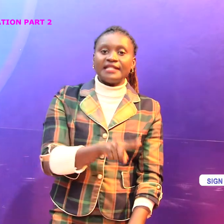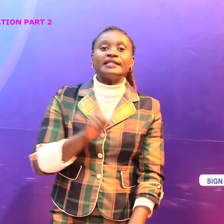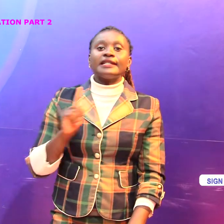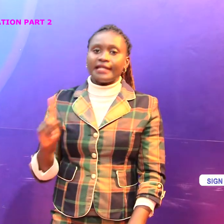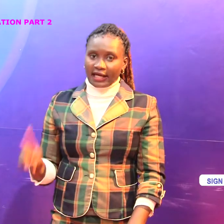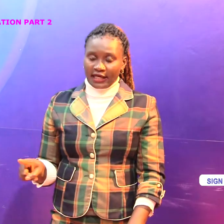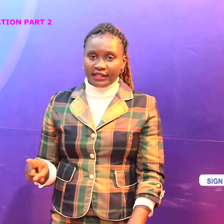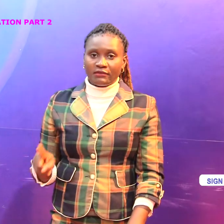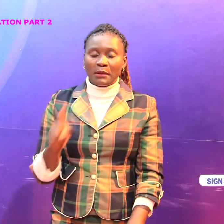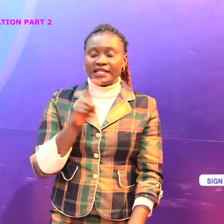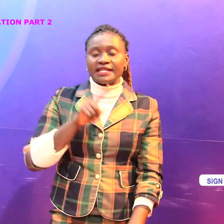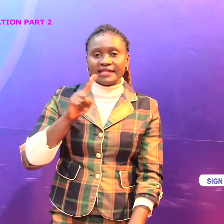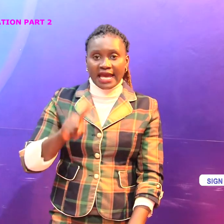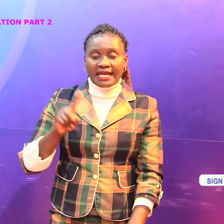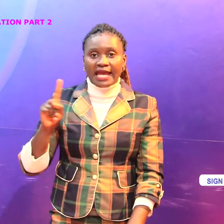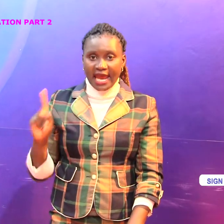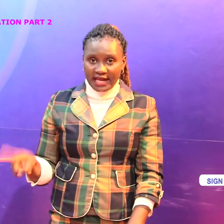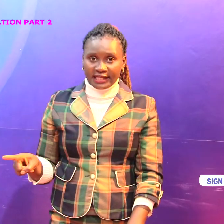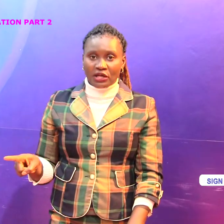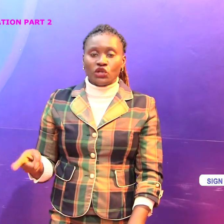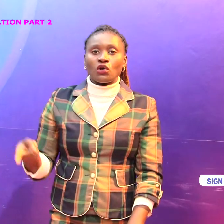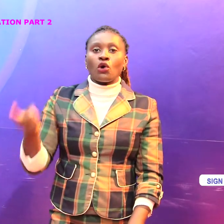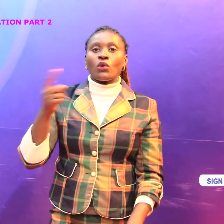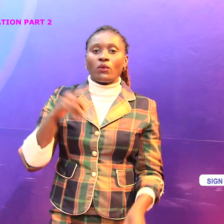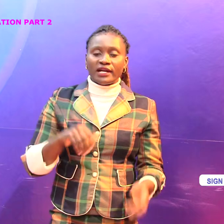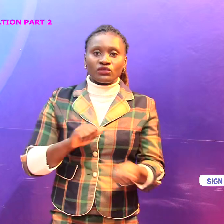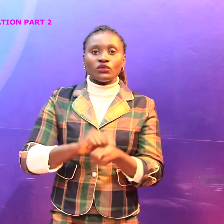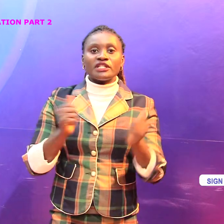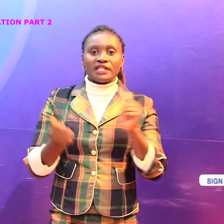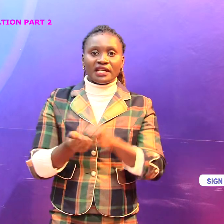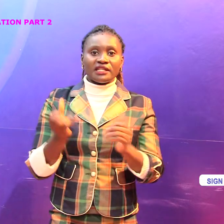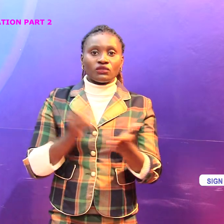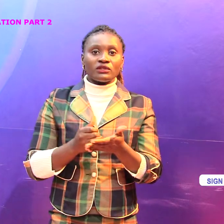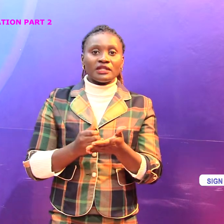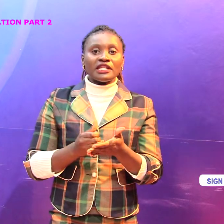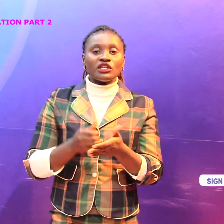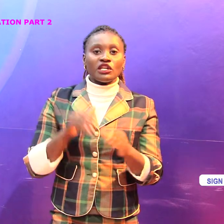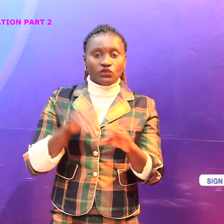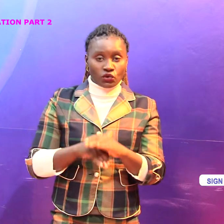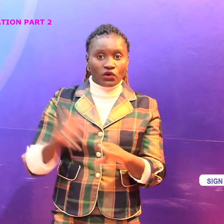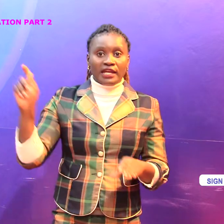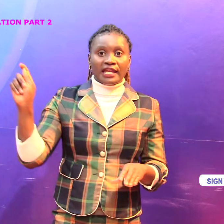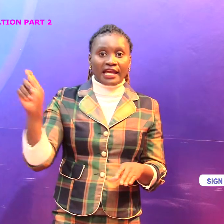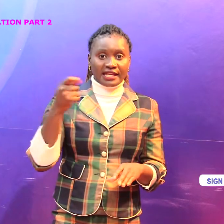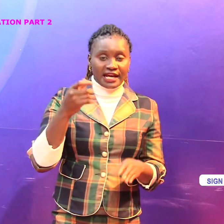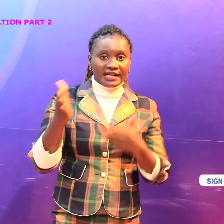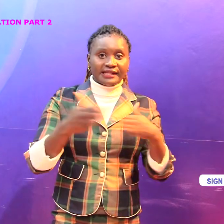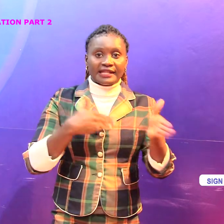Signed English. Remember, this is Signed English. So we want to change it into Kenya